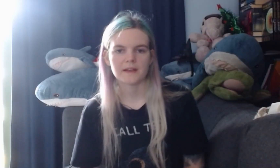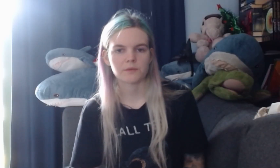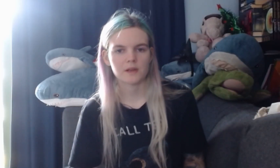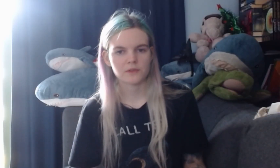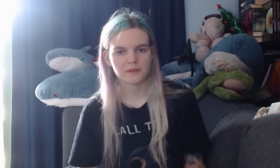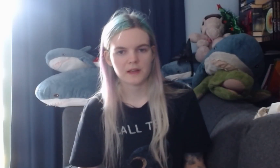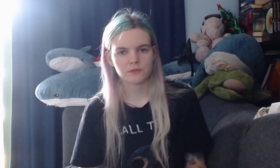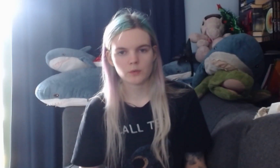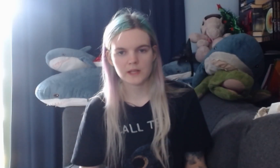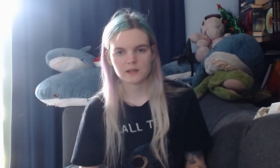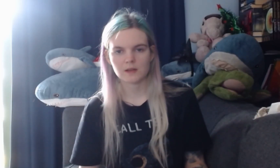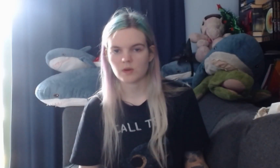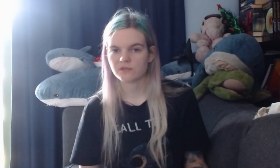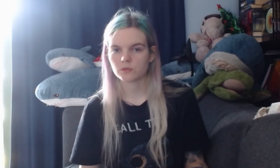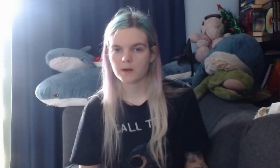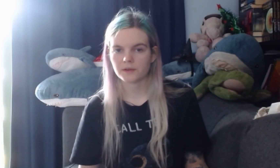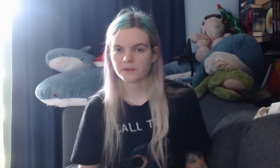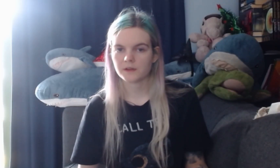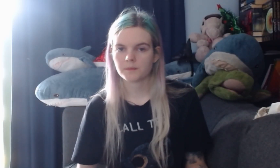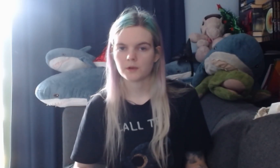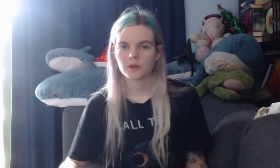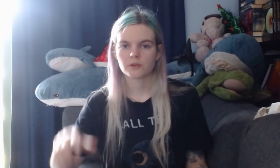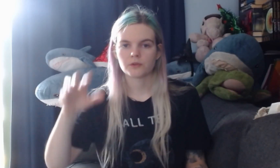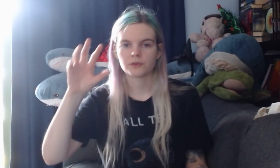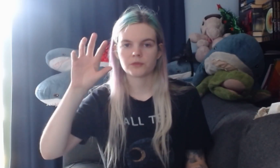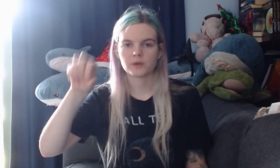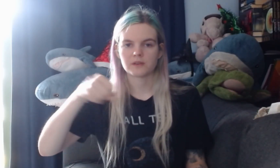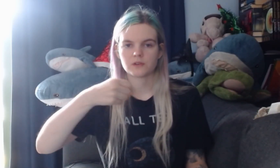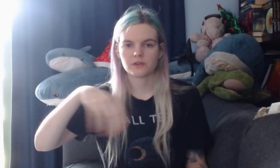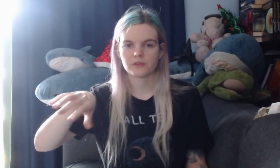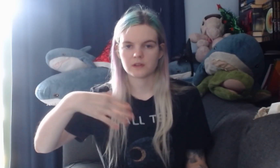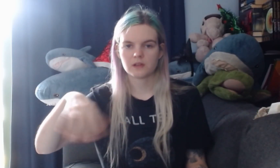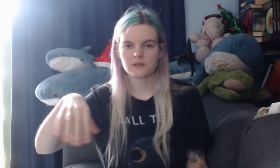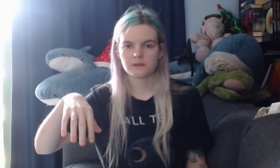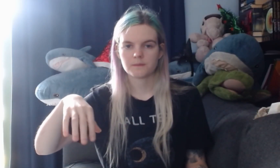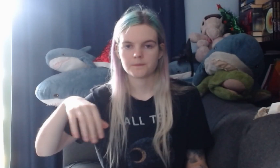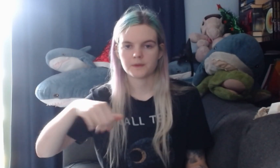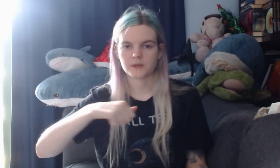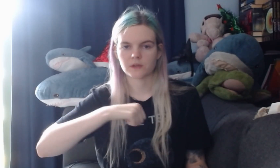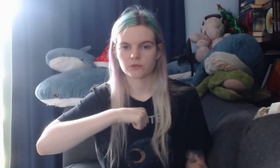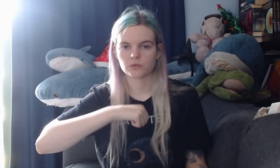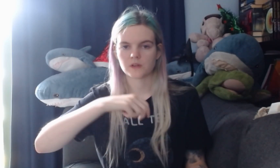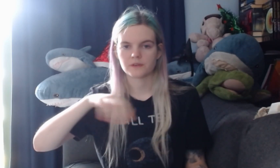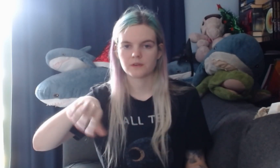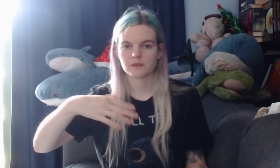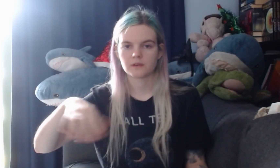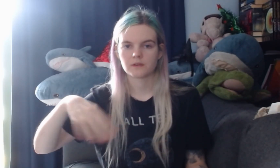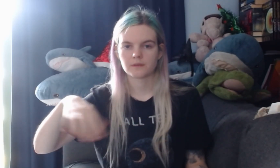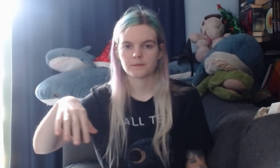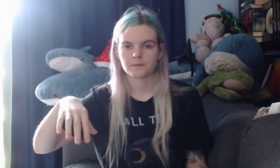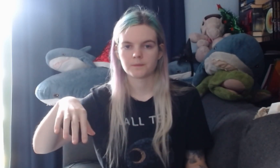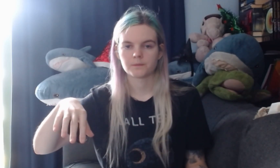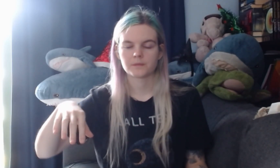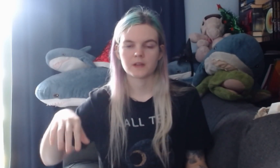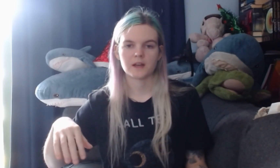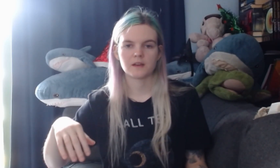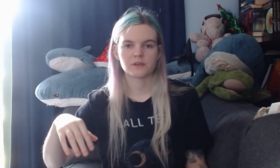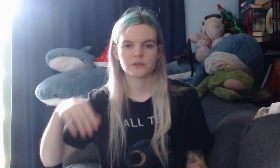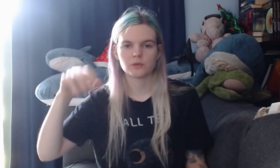we have the sign for week. Again, we have two parts here. So first we have this and then we can also do this. I assume it